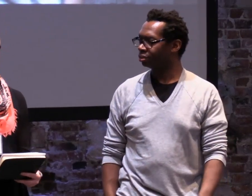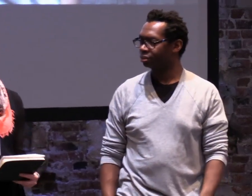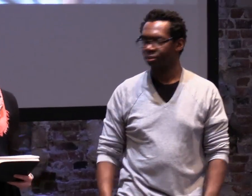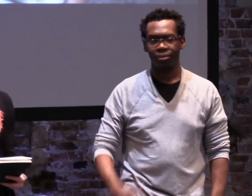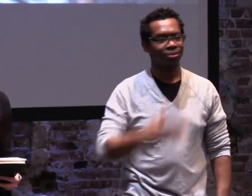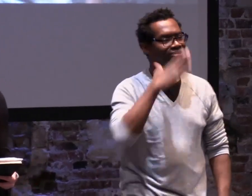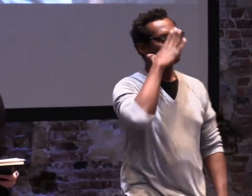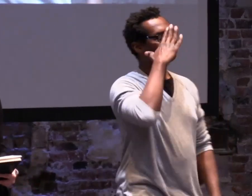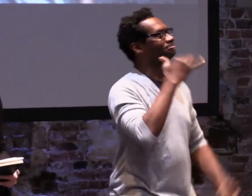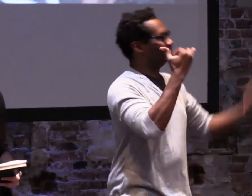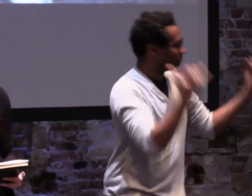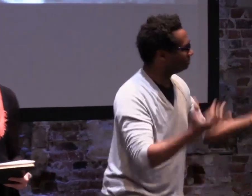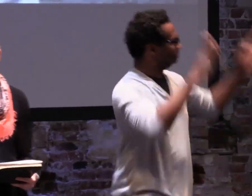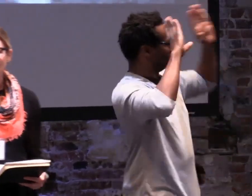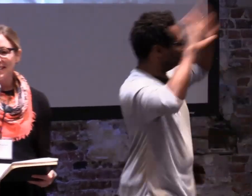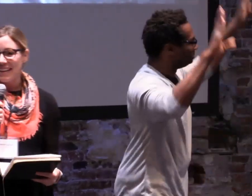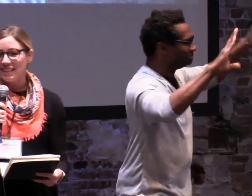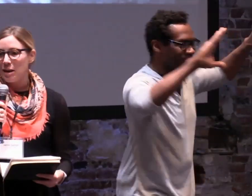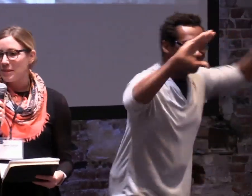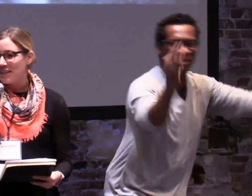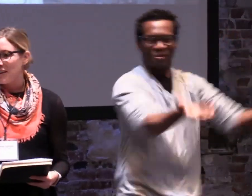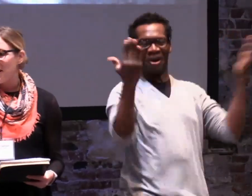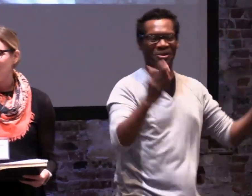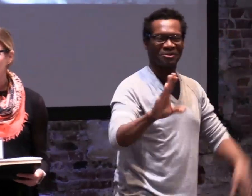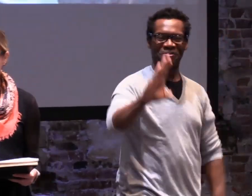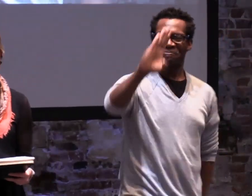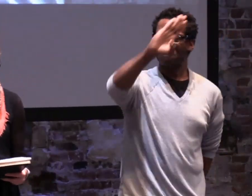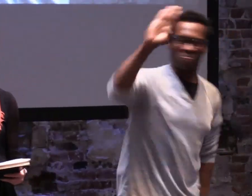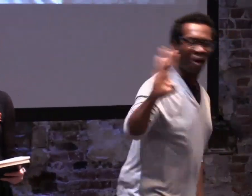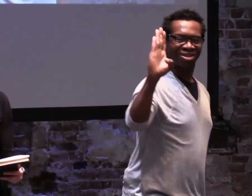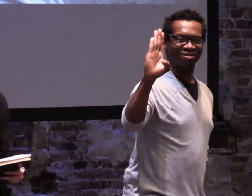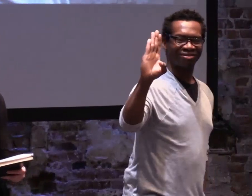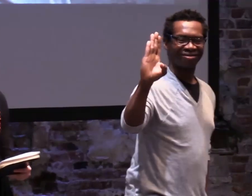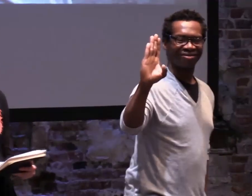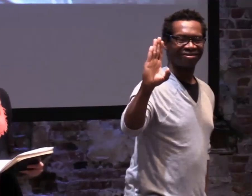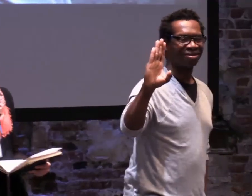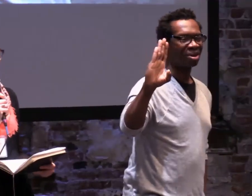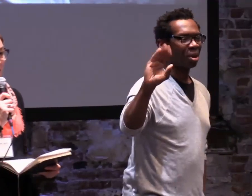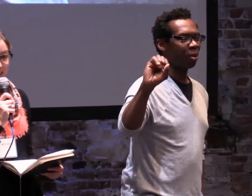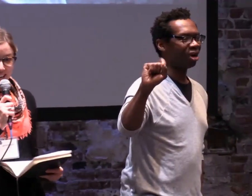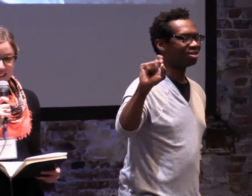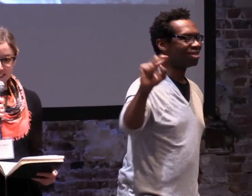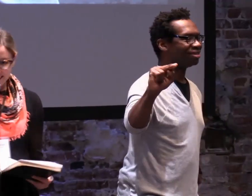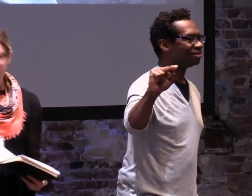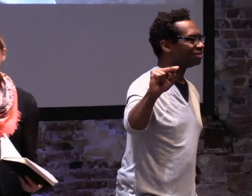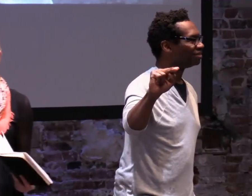Hello, welcome to Boston and to Emerson College. Thank you for being here.